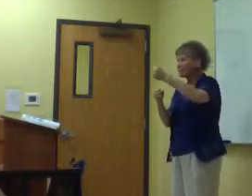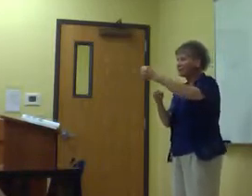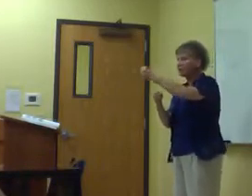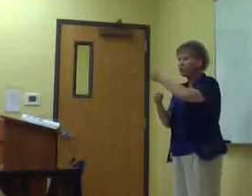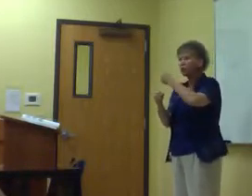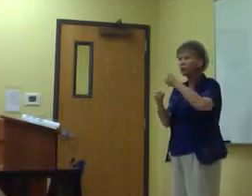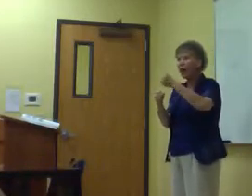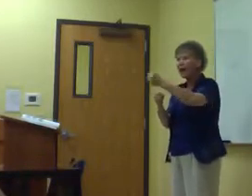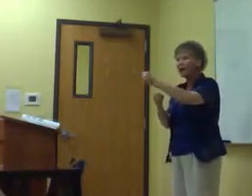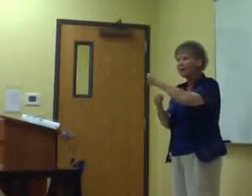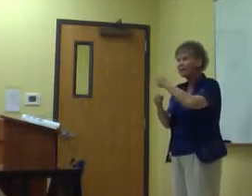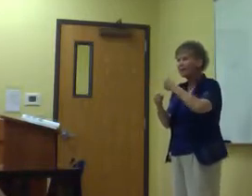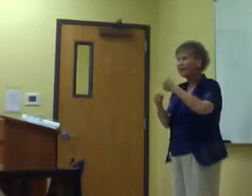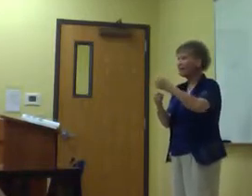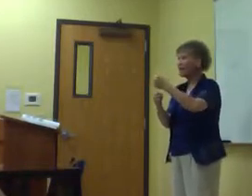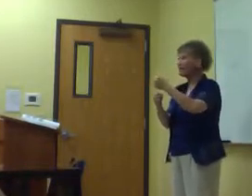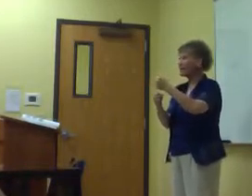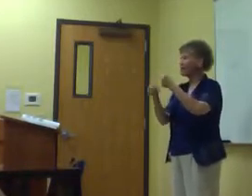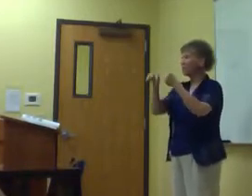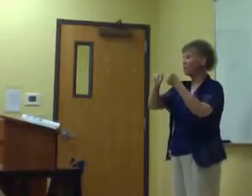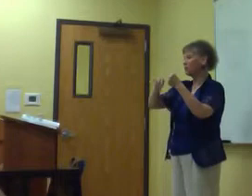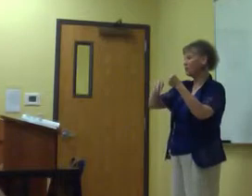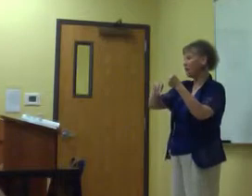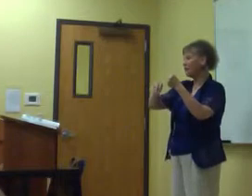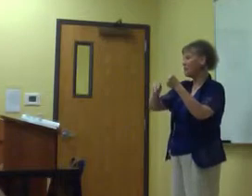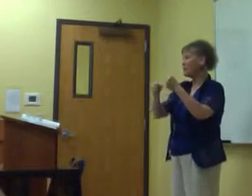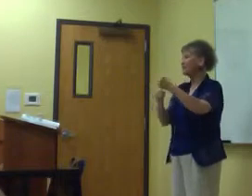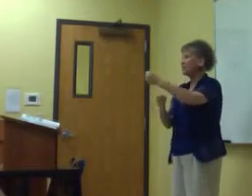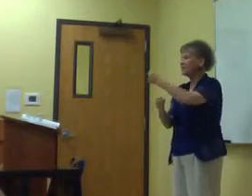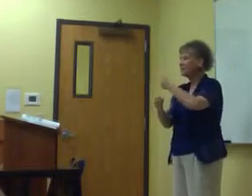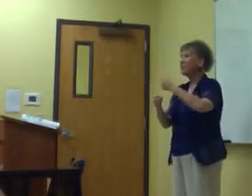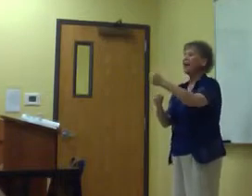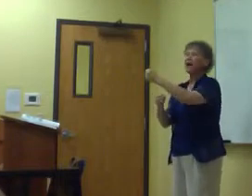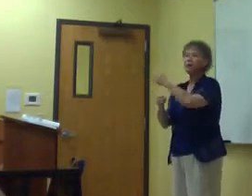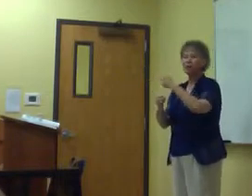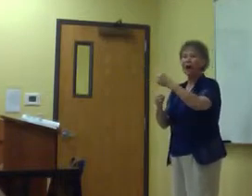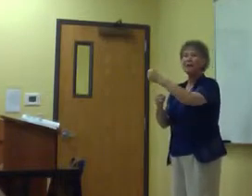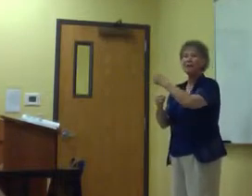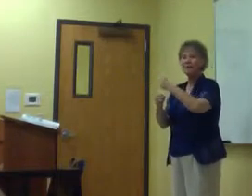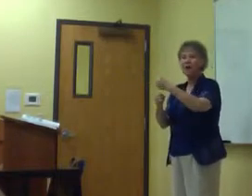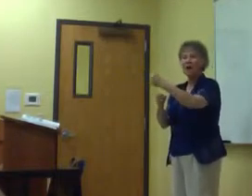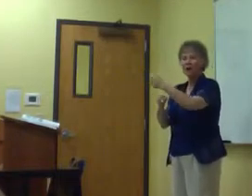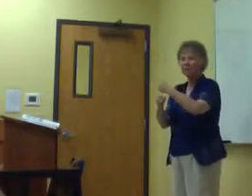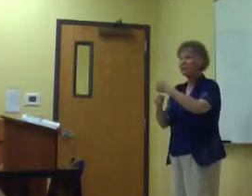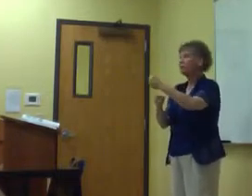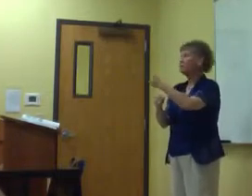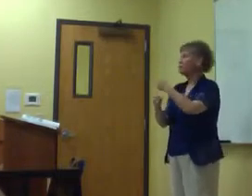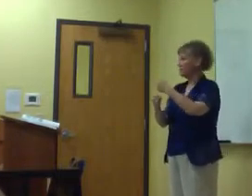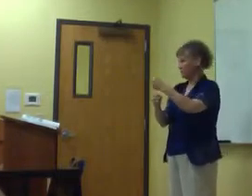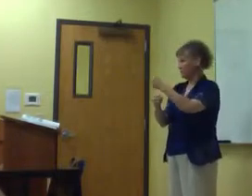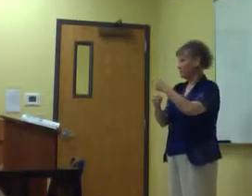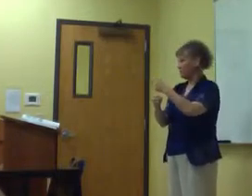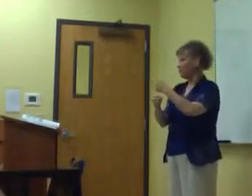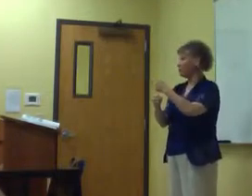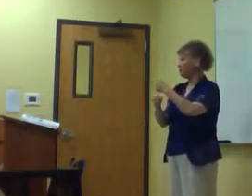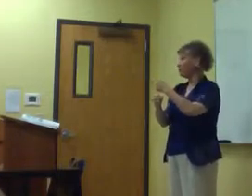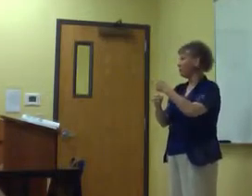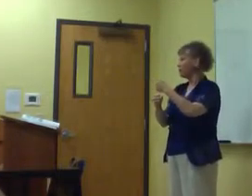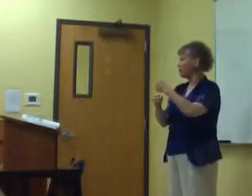little crank, right? And you would put the coffee beans in and grind them up before brewing your